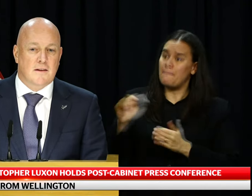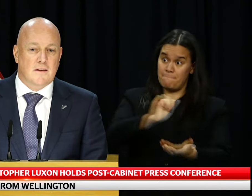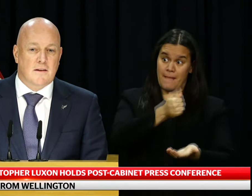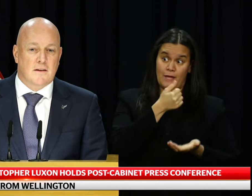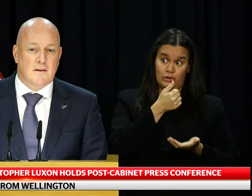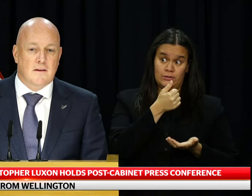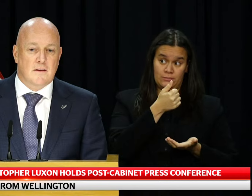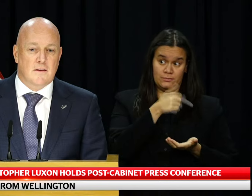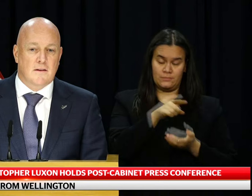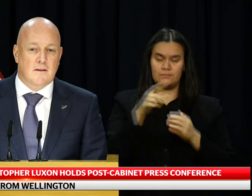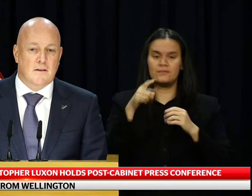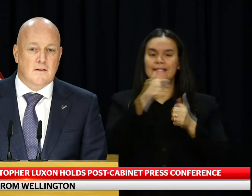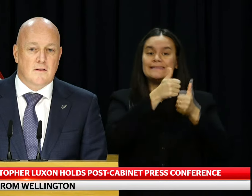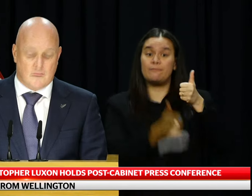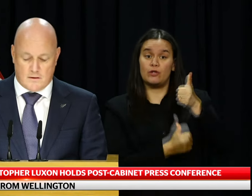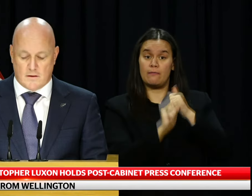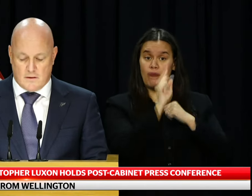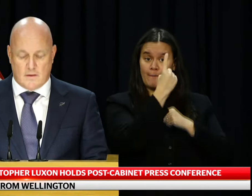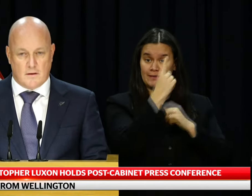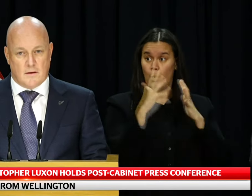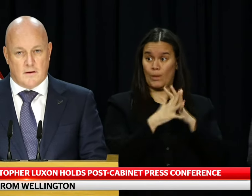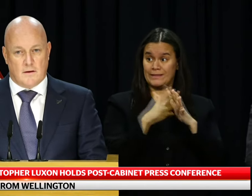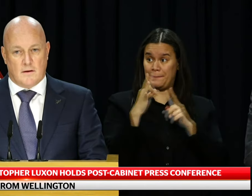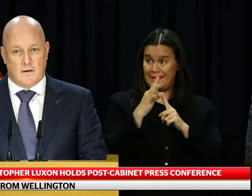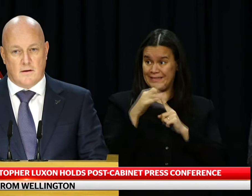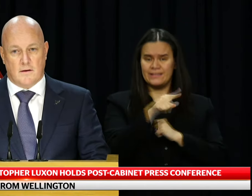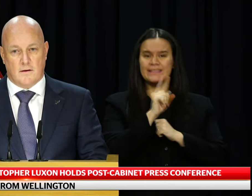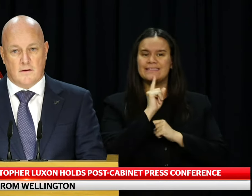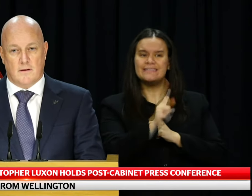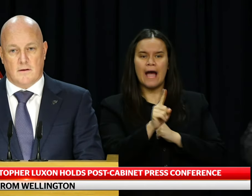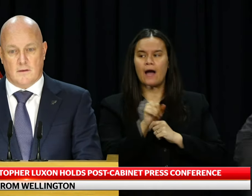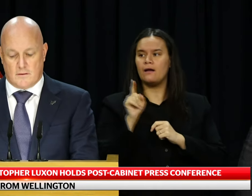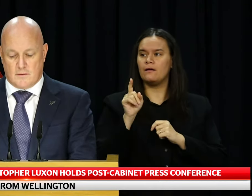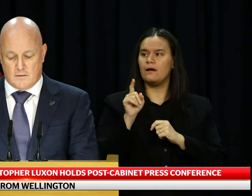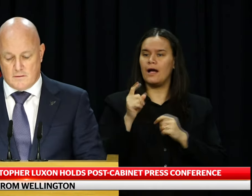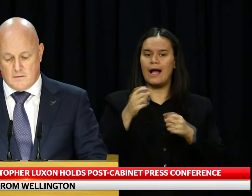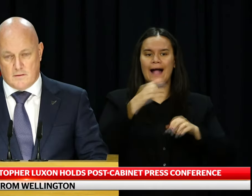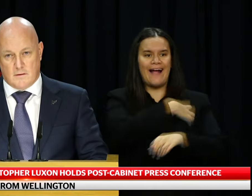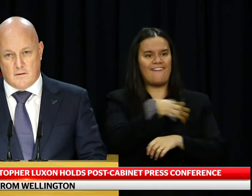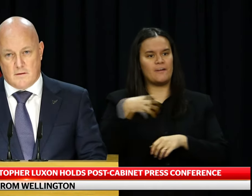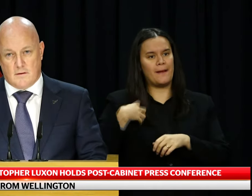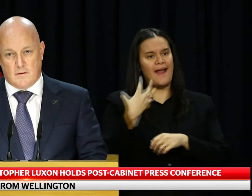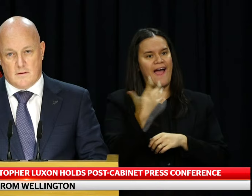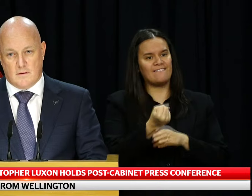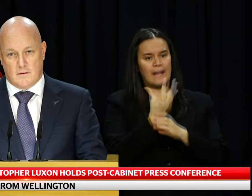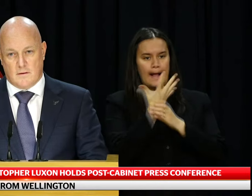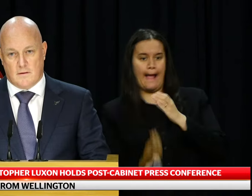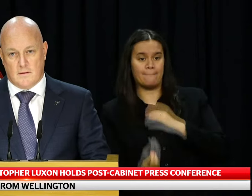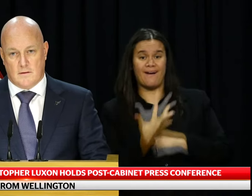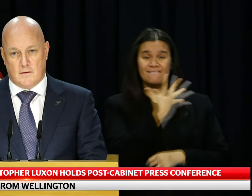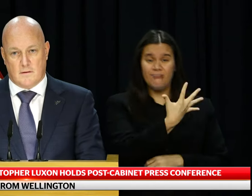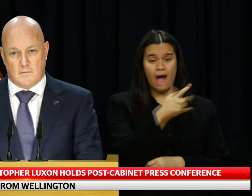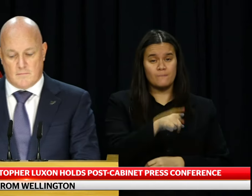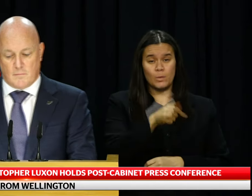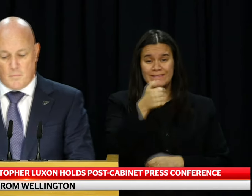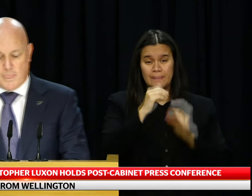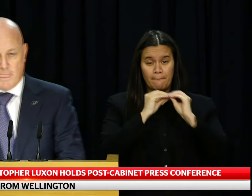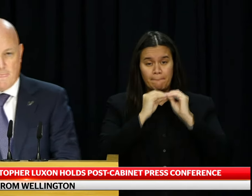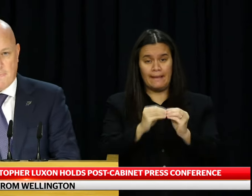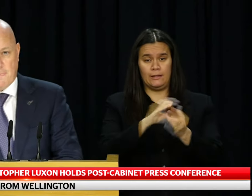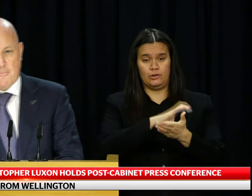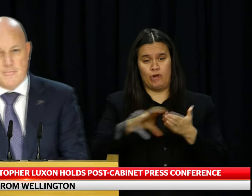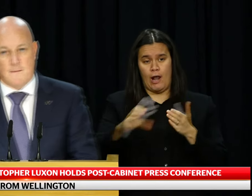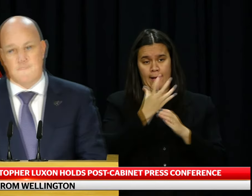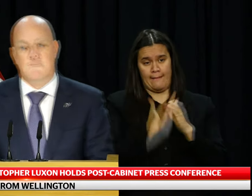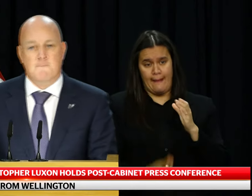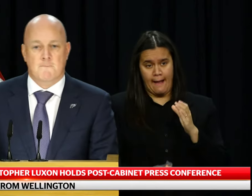right now, we had Winston Peters over the weekend talking about some $5.6 billion hole. We've had Nicola Willis talking about these fiscal